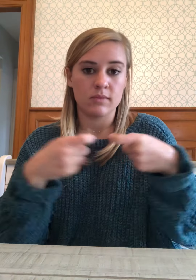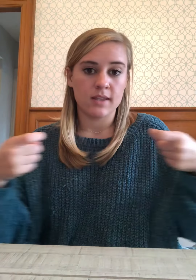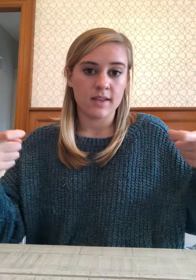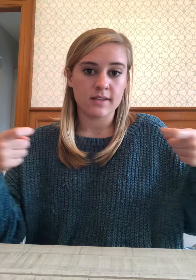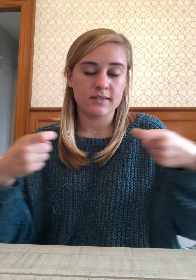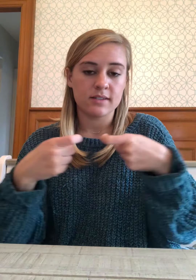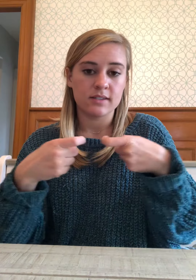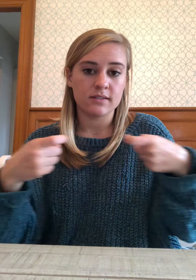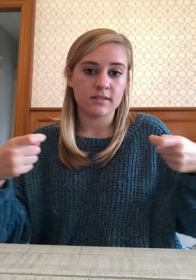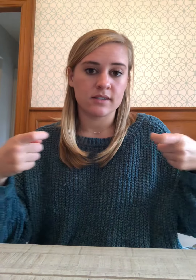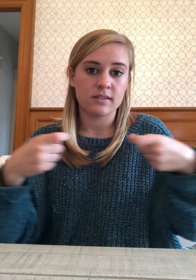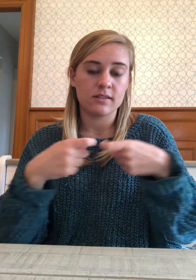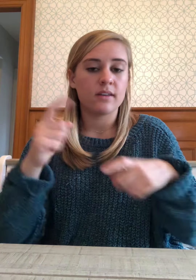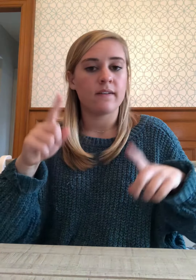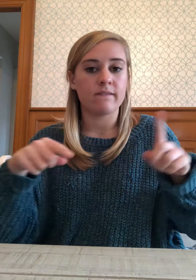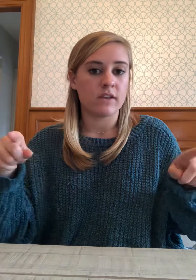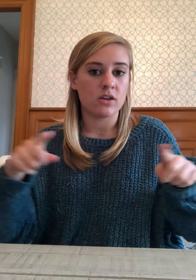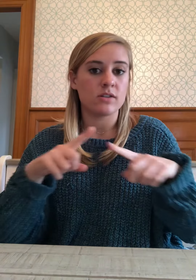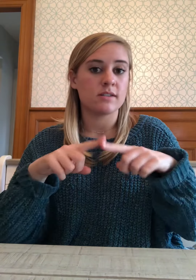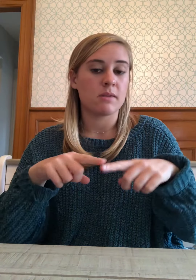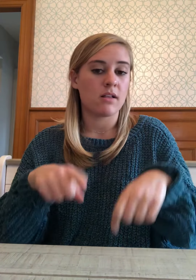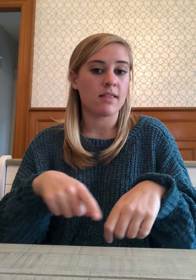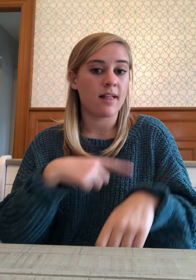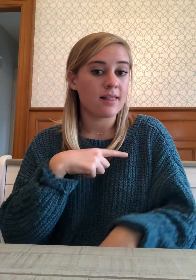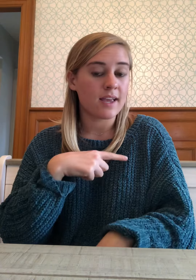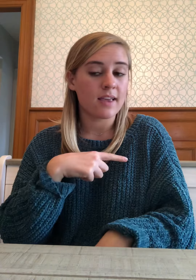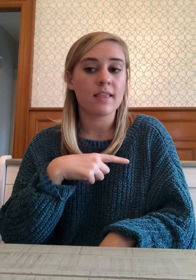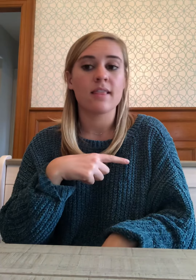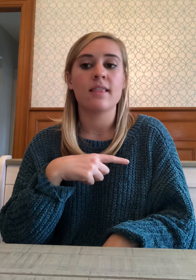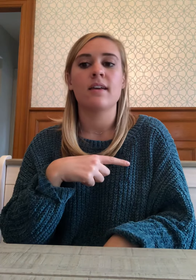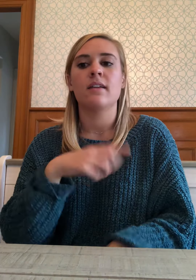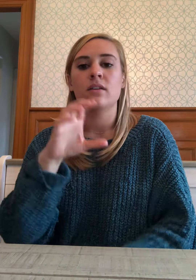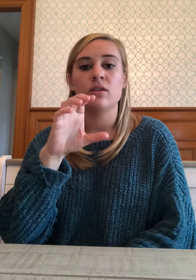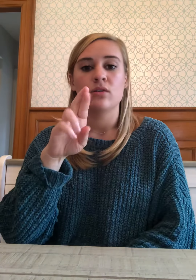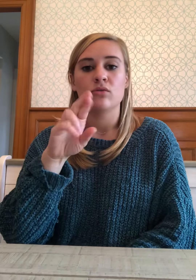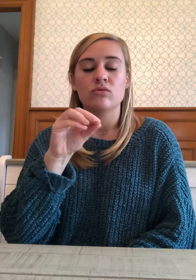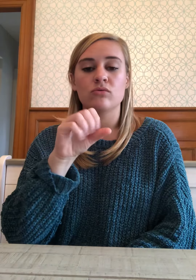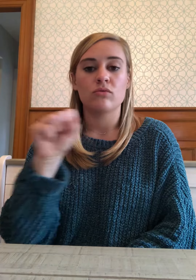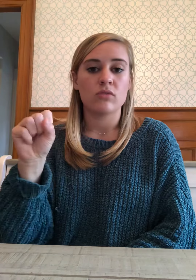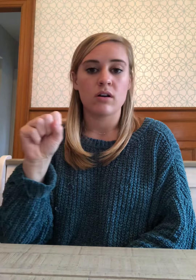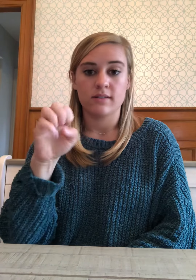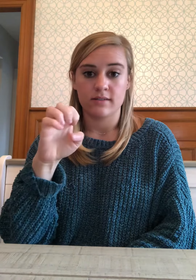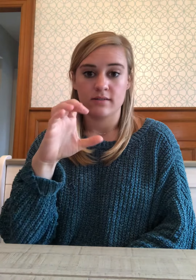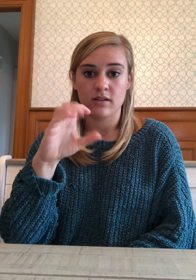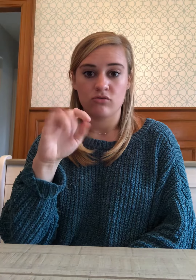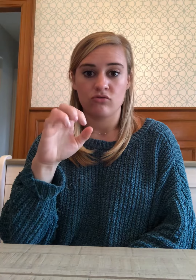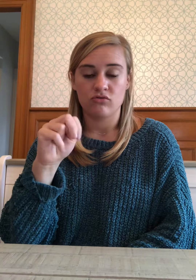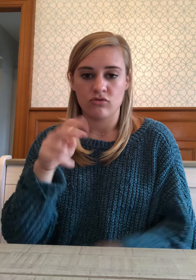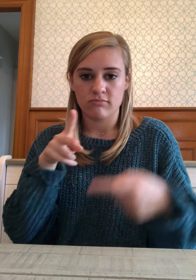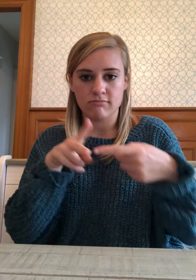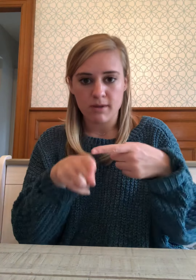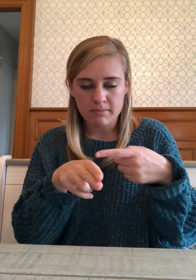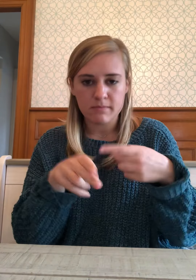varies according to length, cross-section, that is it a round wire, a square, or a rectangular,